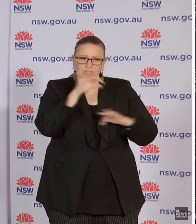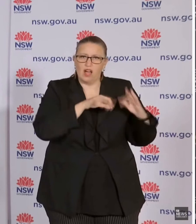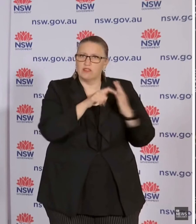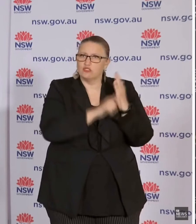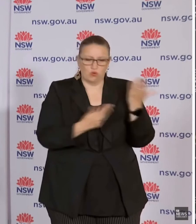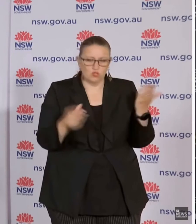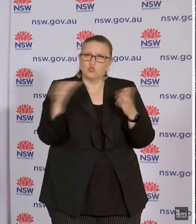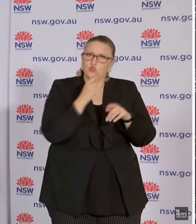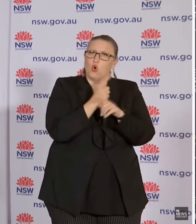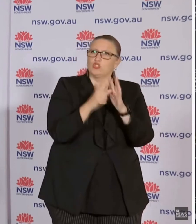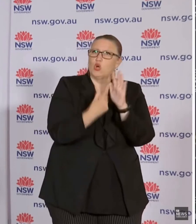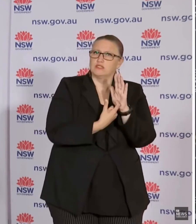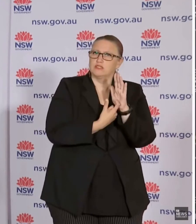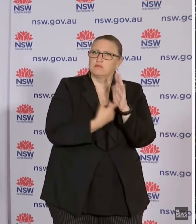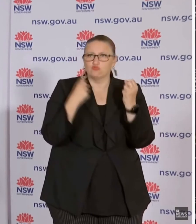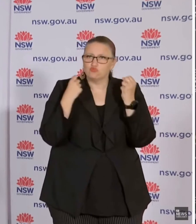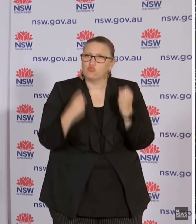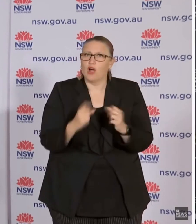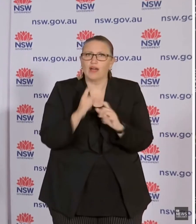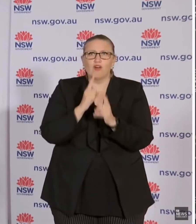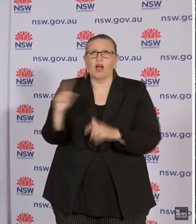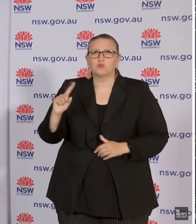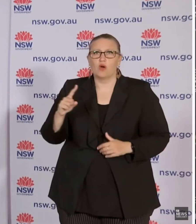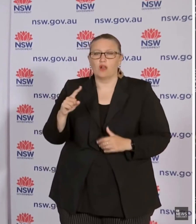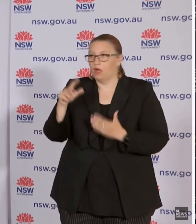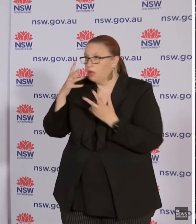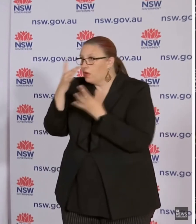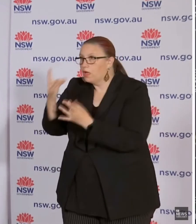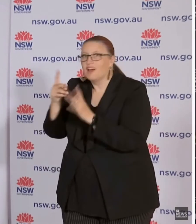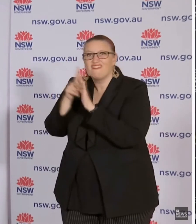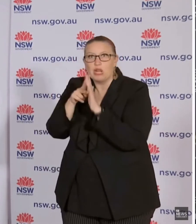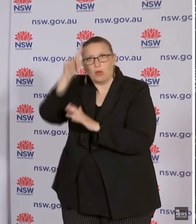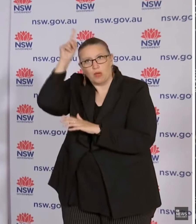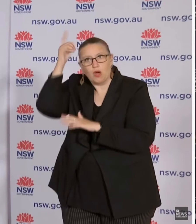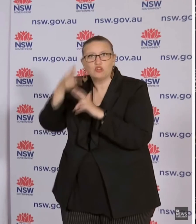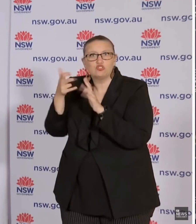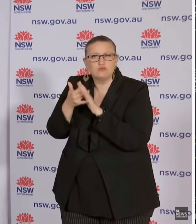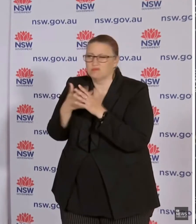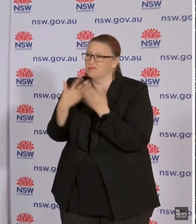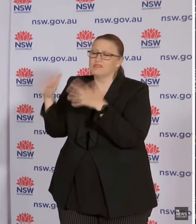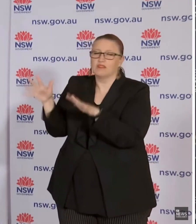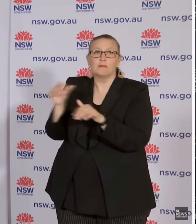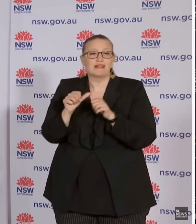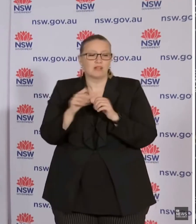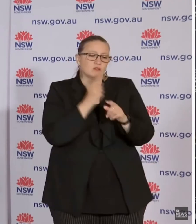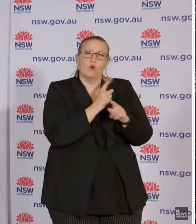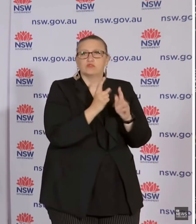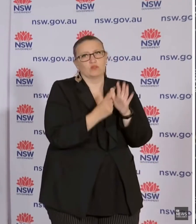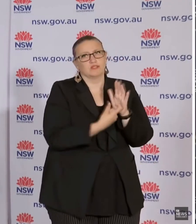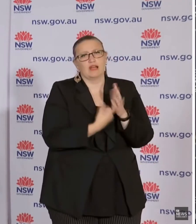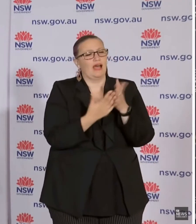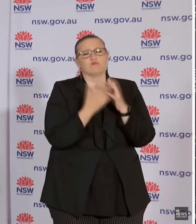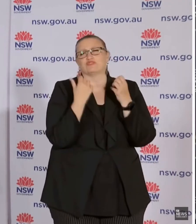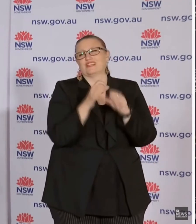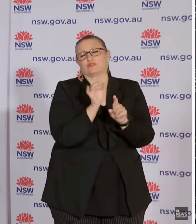and talking to the doctors. My strong advice would be to talk to your doctor about what you should be doing to try and stop this virus. I